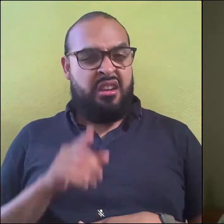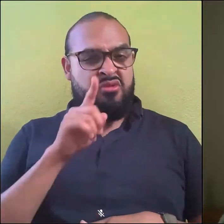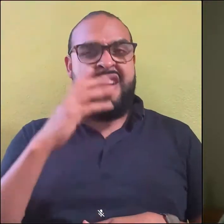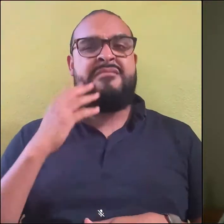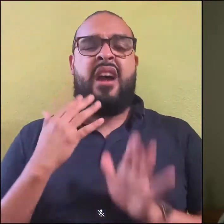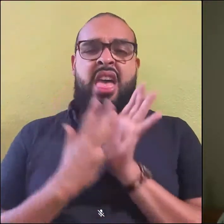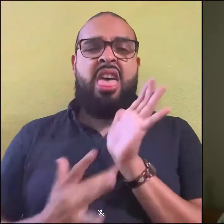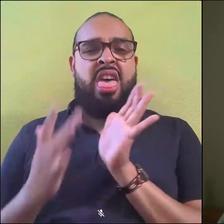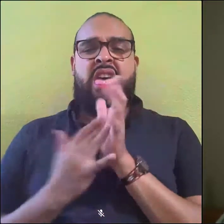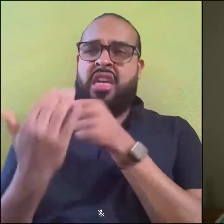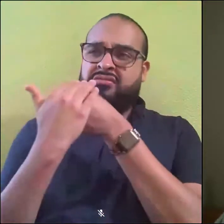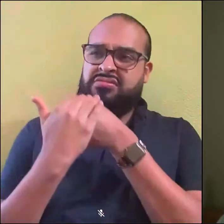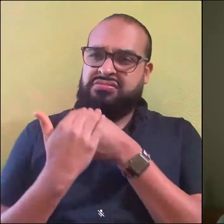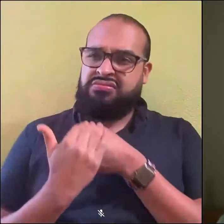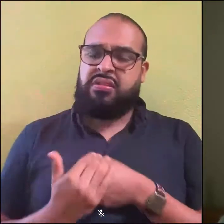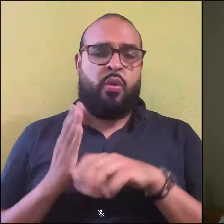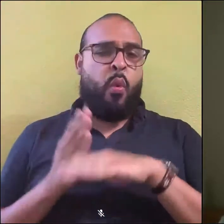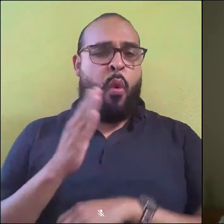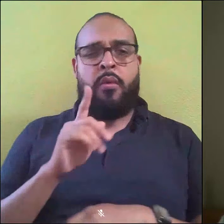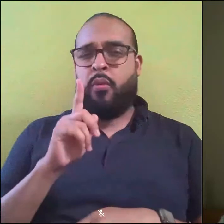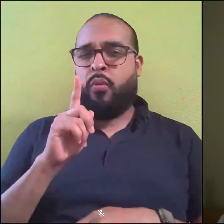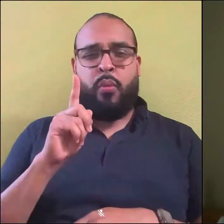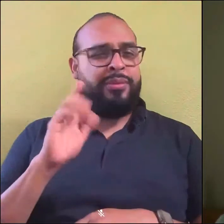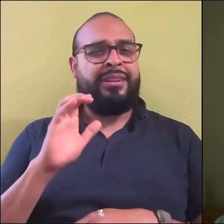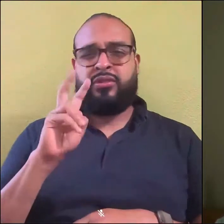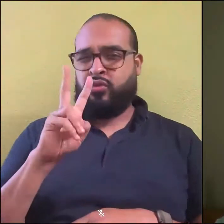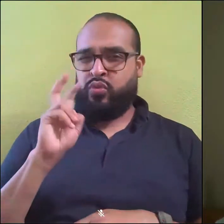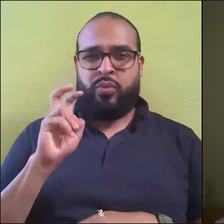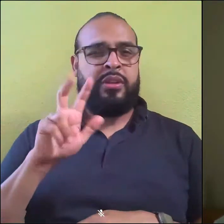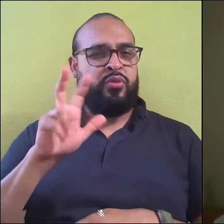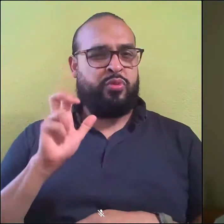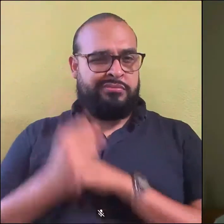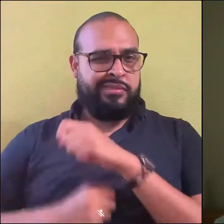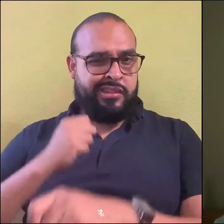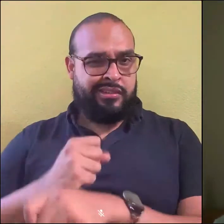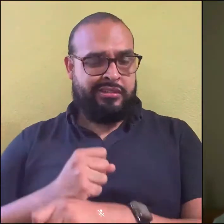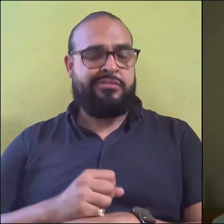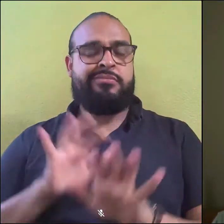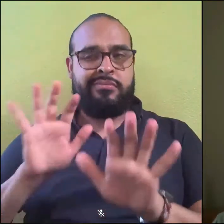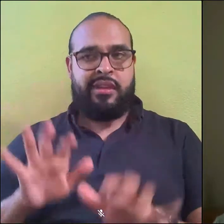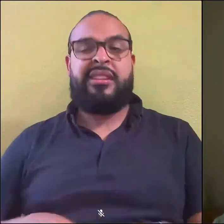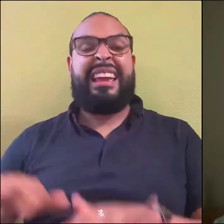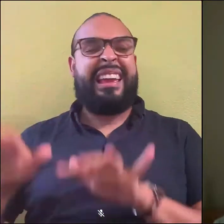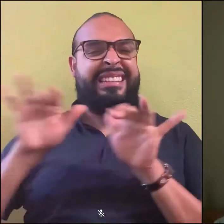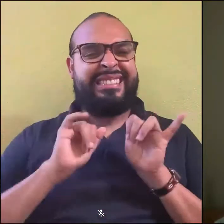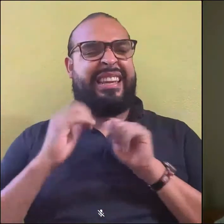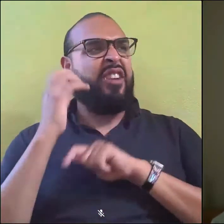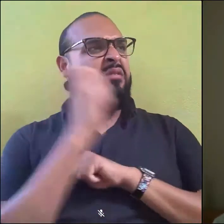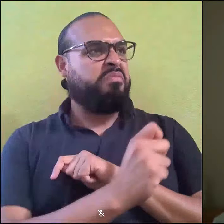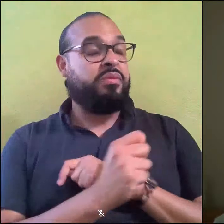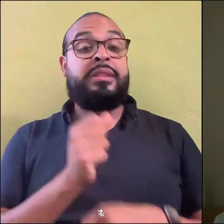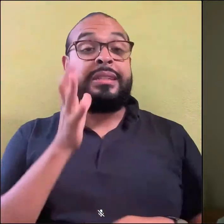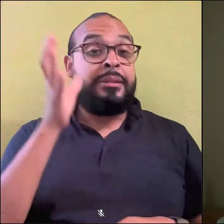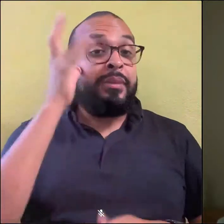years. Both my parents decide to use education as the main tool to rise above that kind of poverty